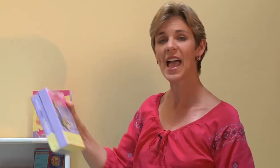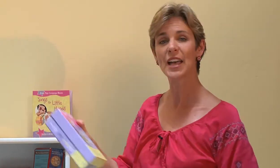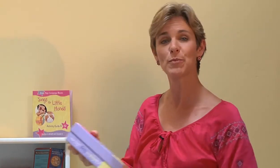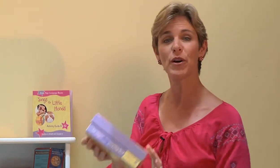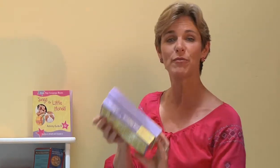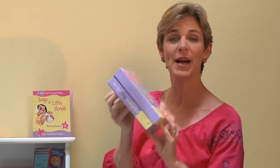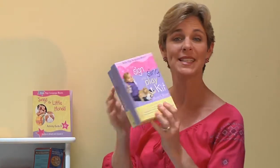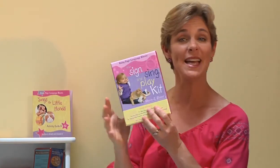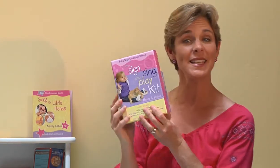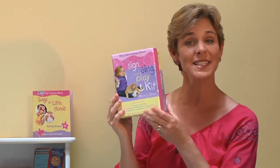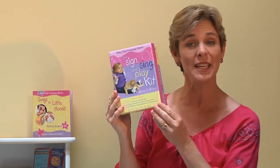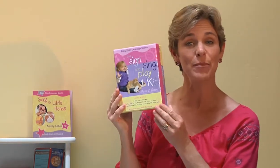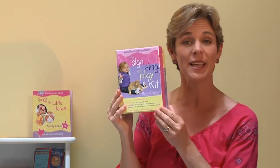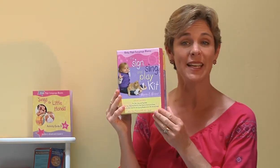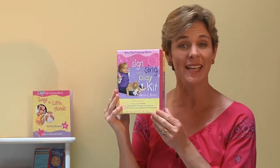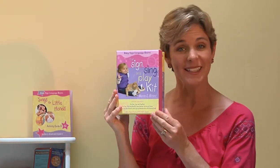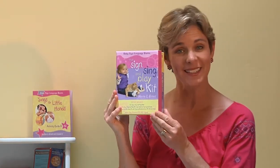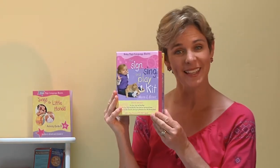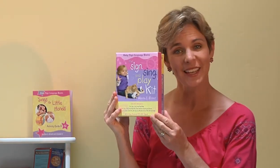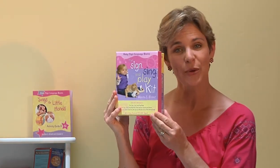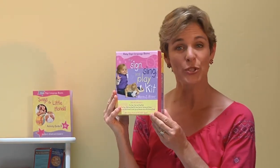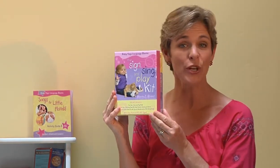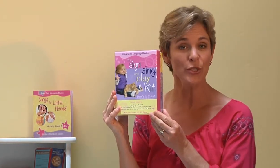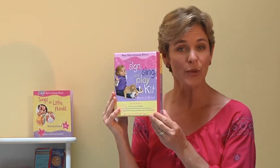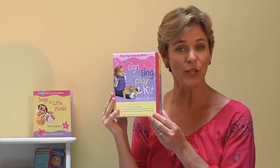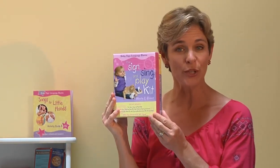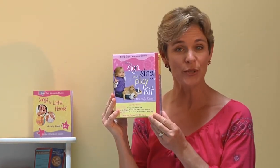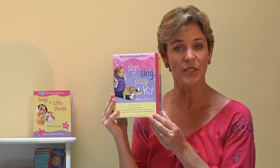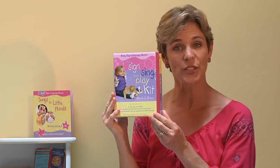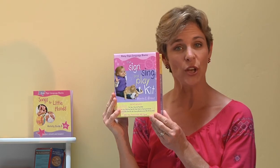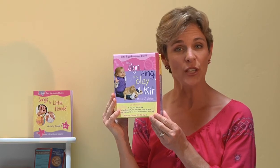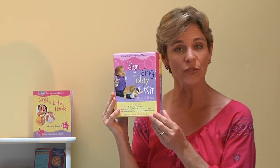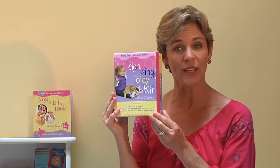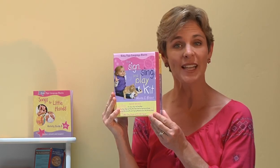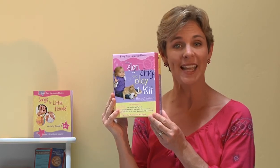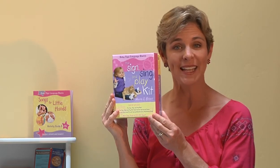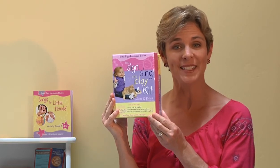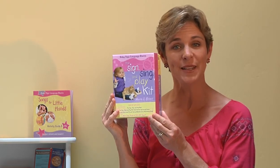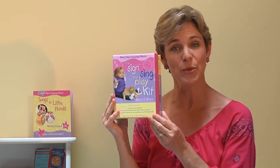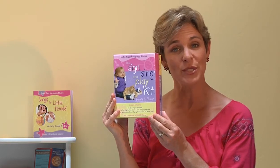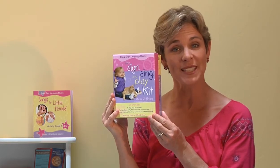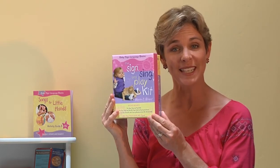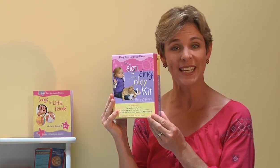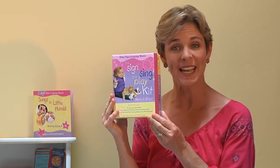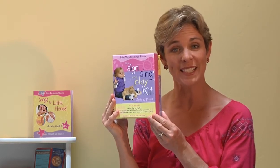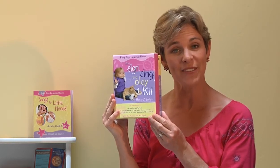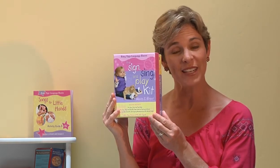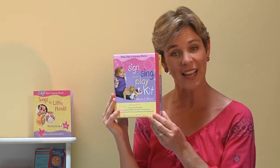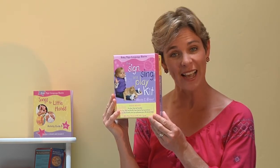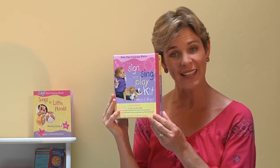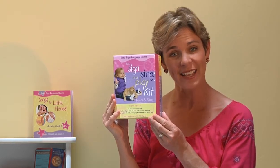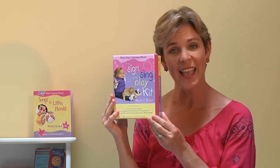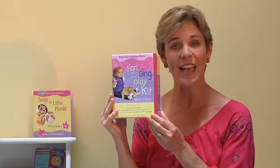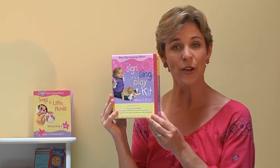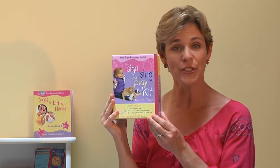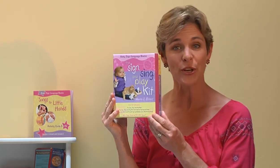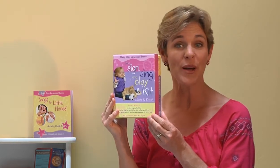as part of my Sign, Sing, and Play kit, which also includes the Songs for Little Hands, music CD and activity guide, and also a